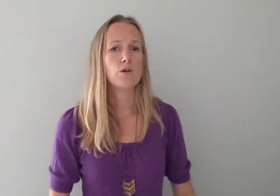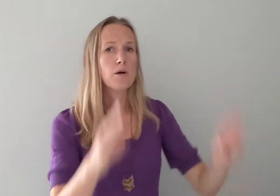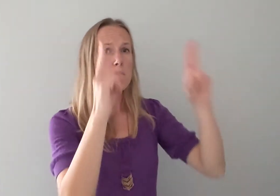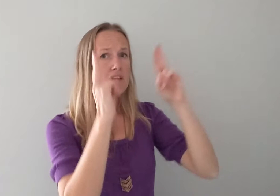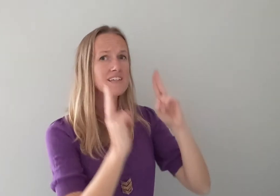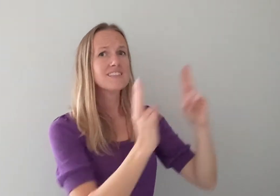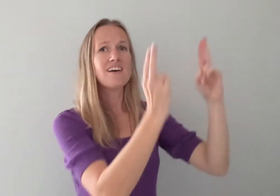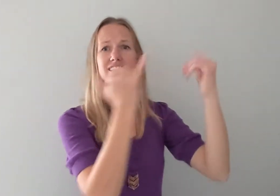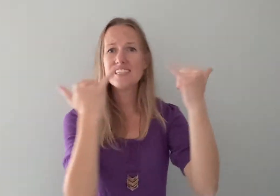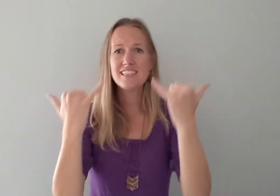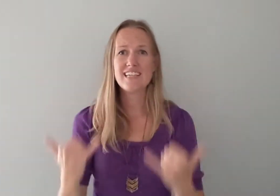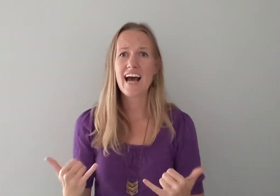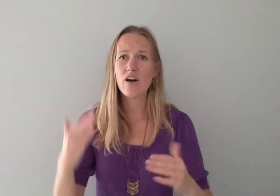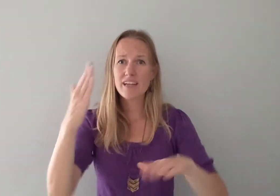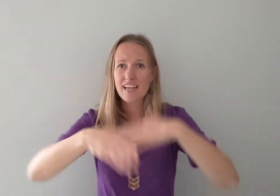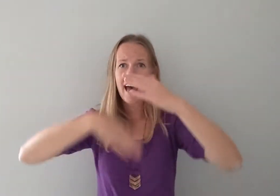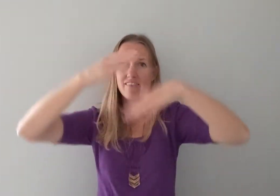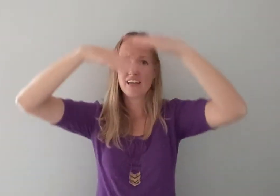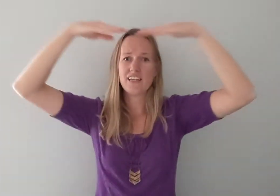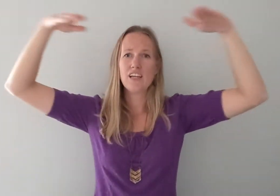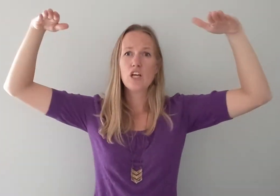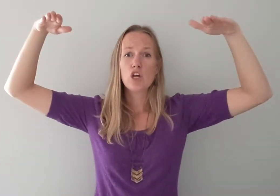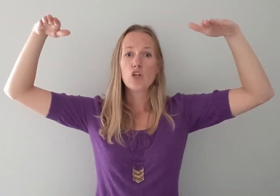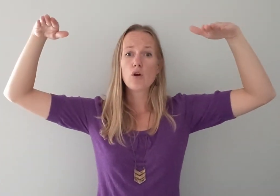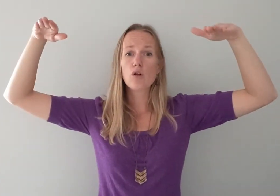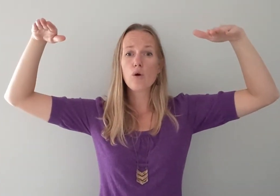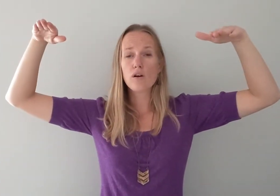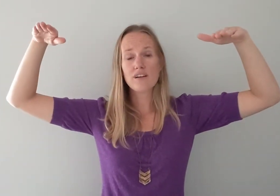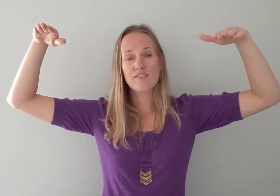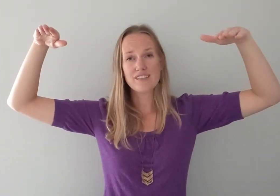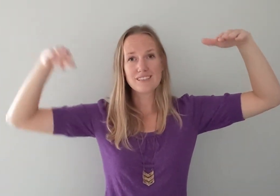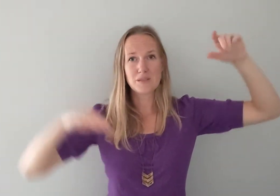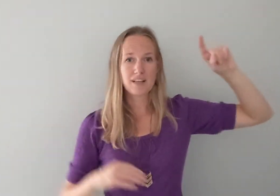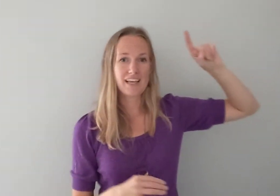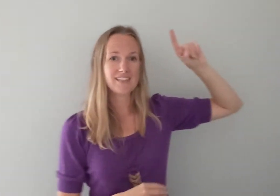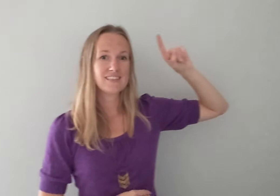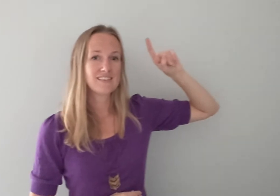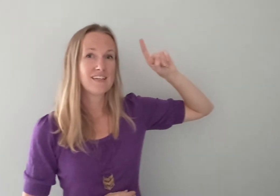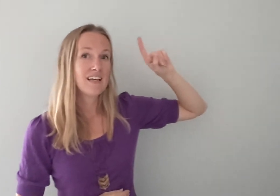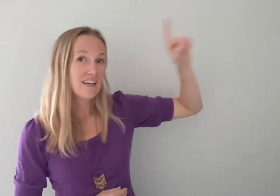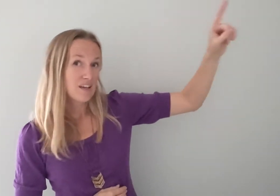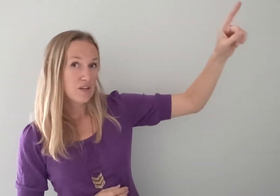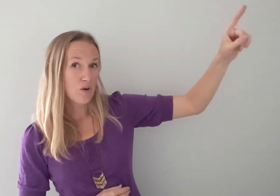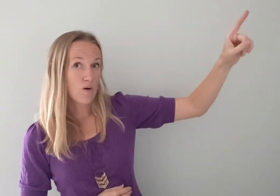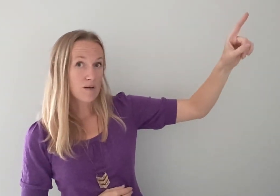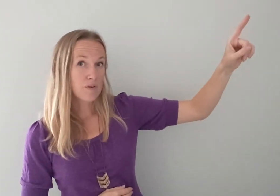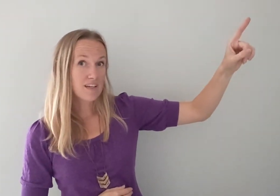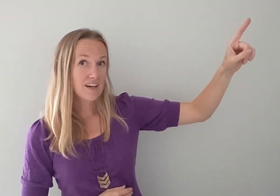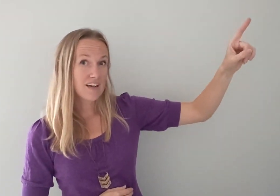So be exalted now in heaven. Your glory fills this place. Your, pointing to God in